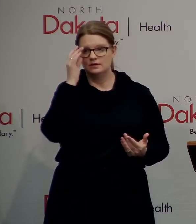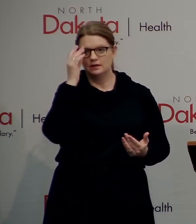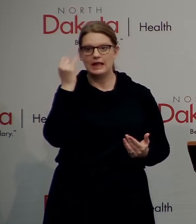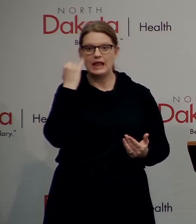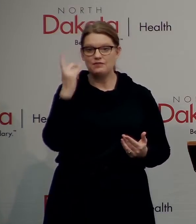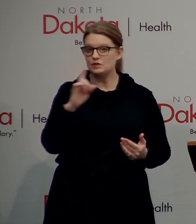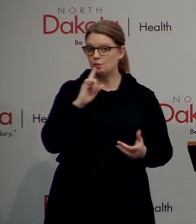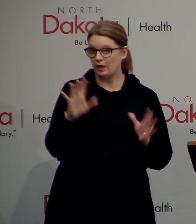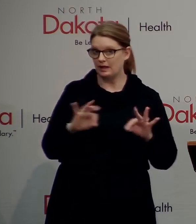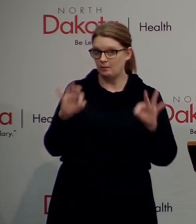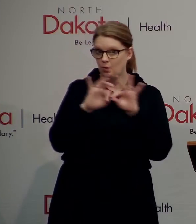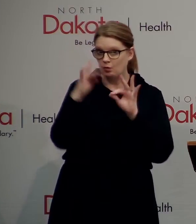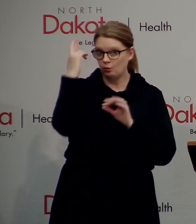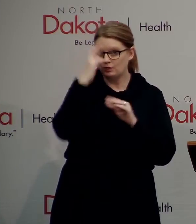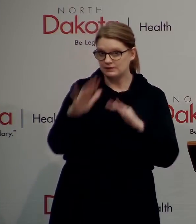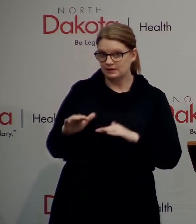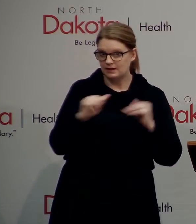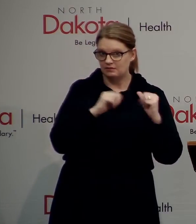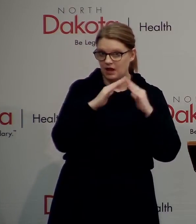leave the house.